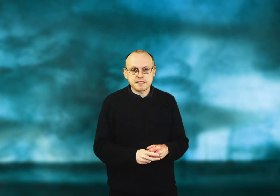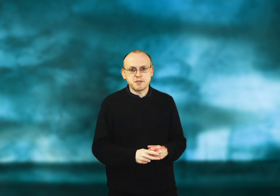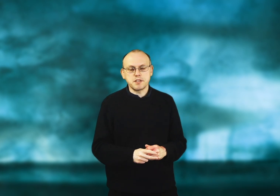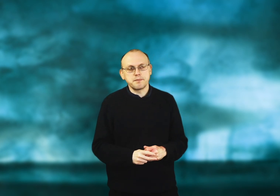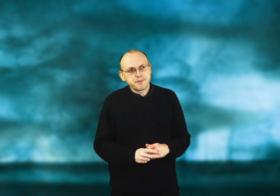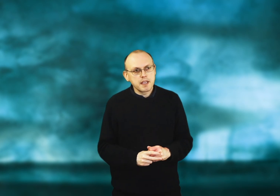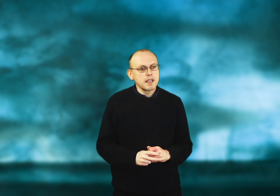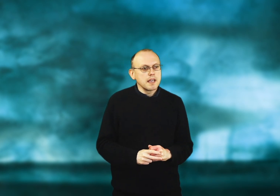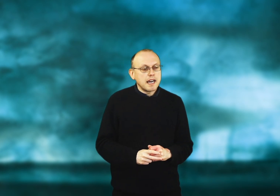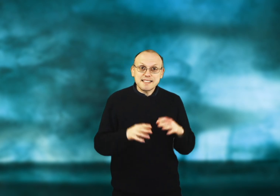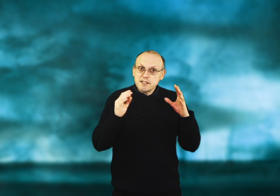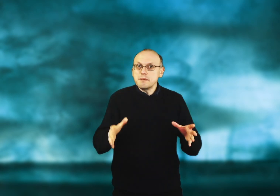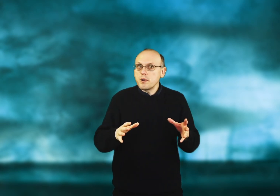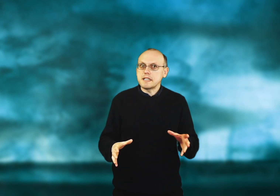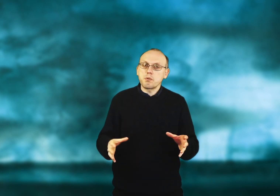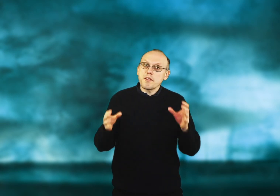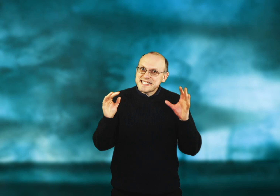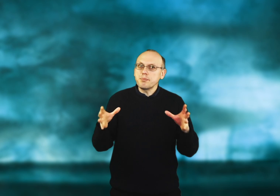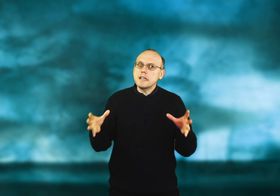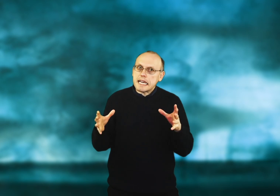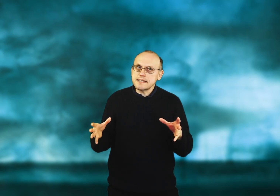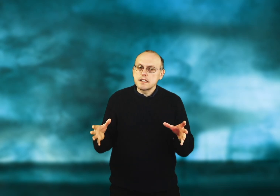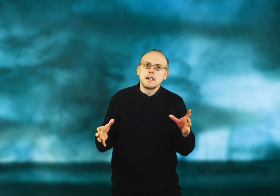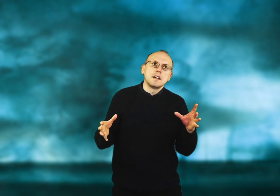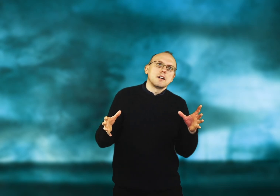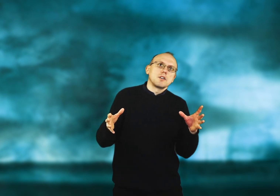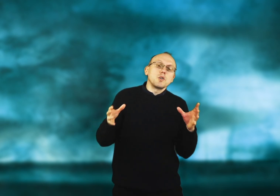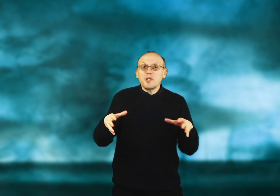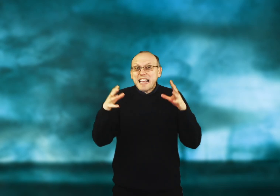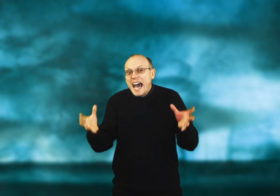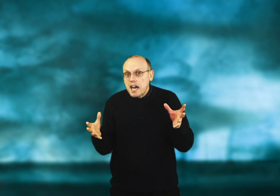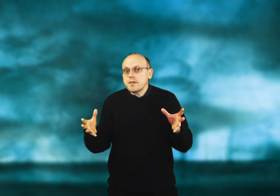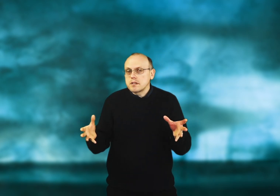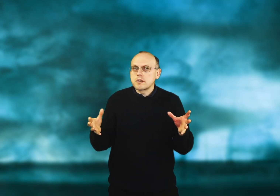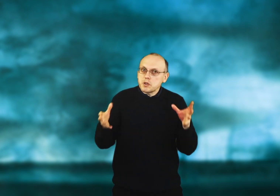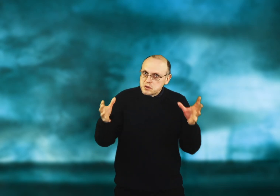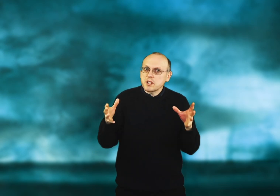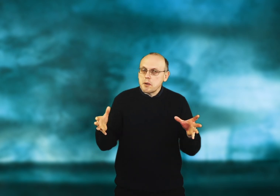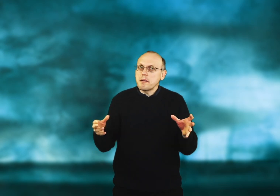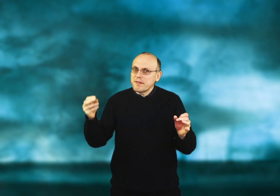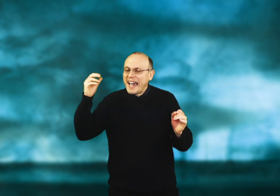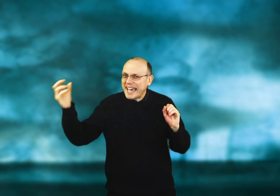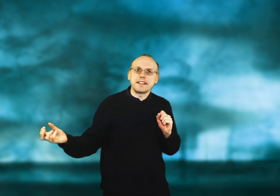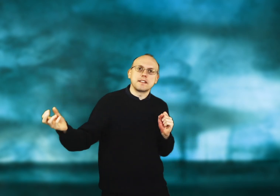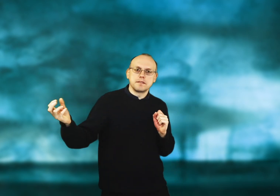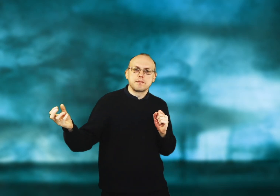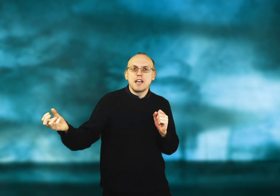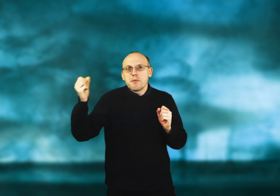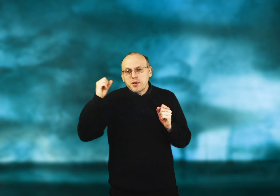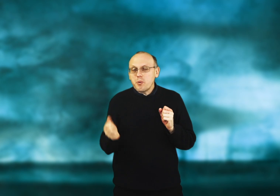exception. I say a simple list. With a simple list, you don't have to use a comma before and. But when